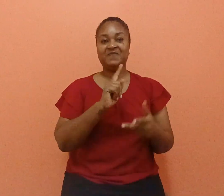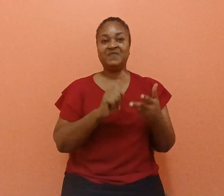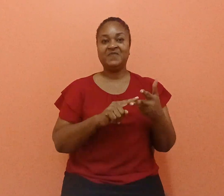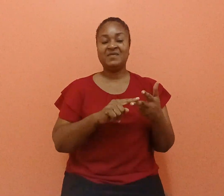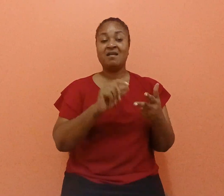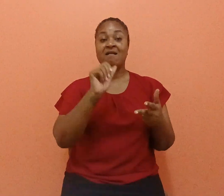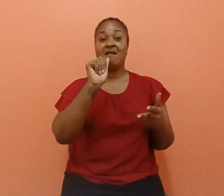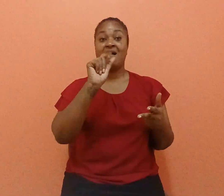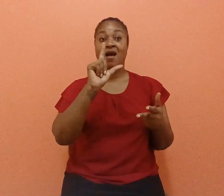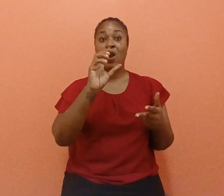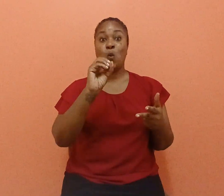alone.